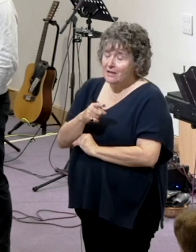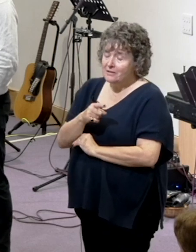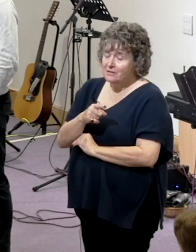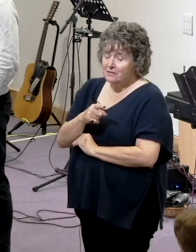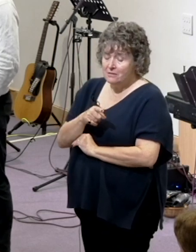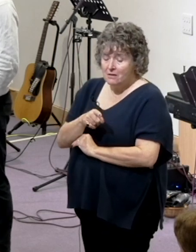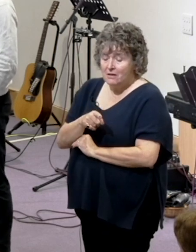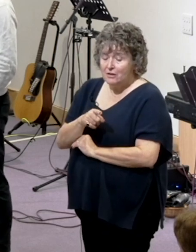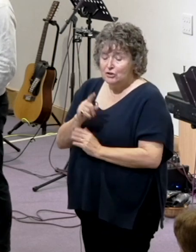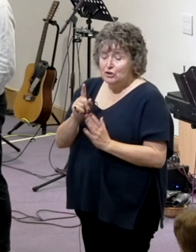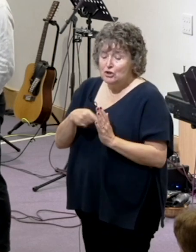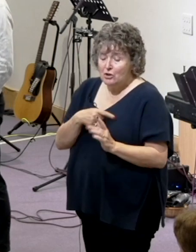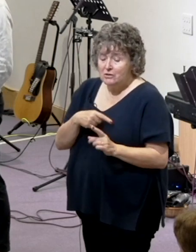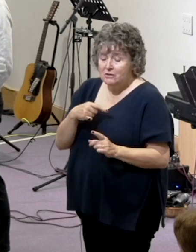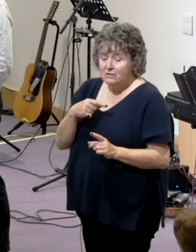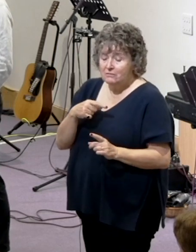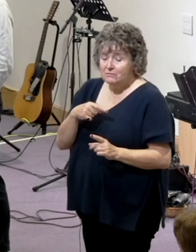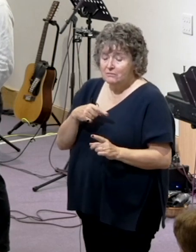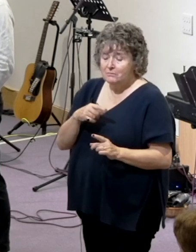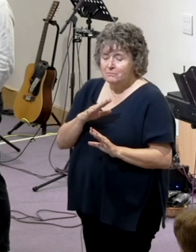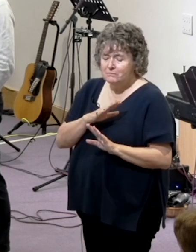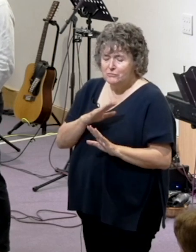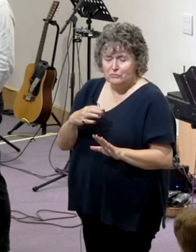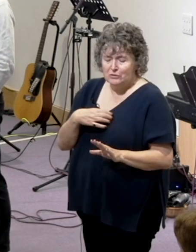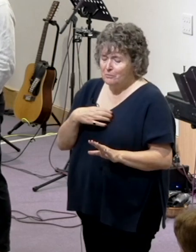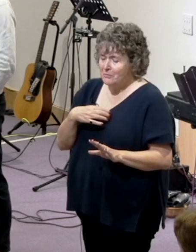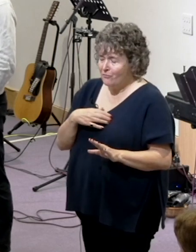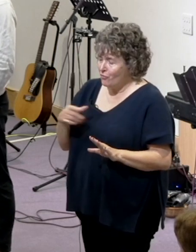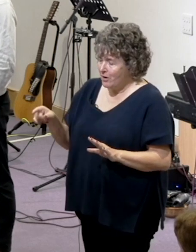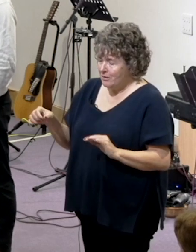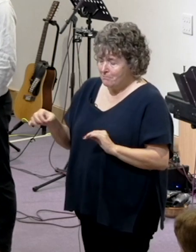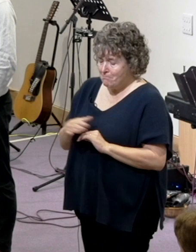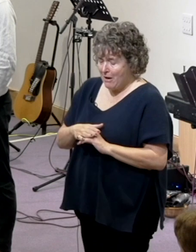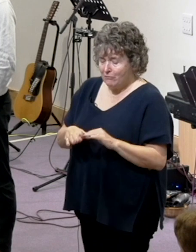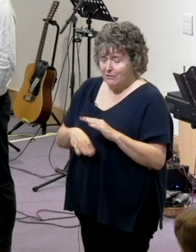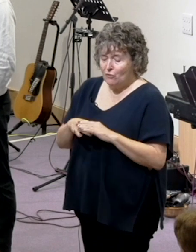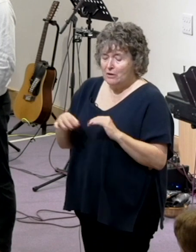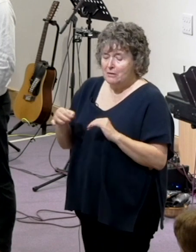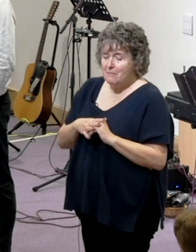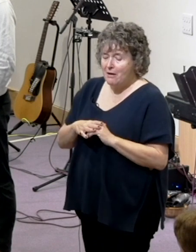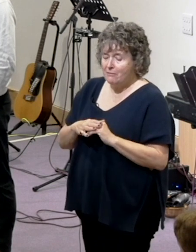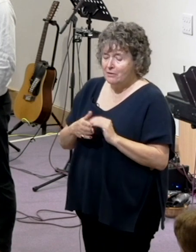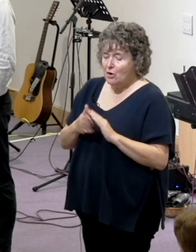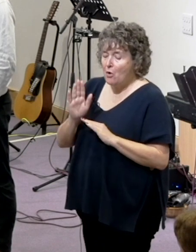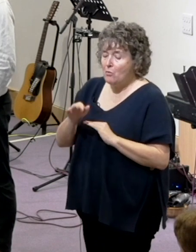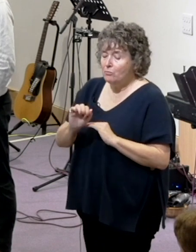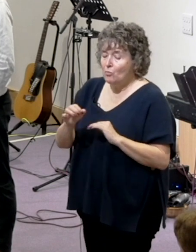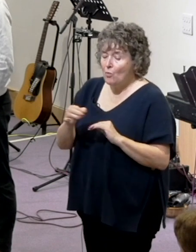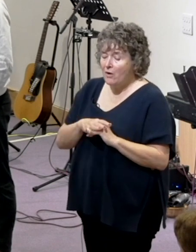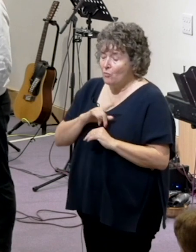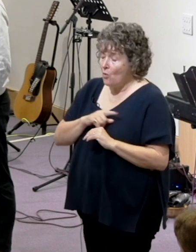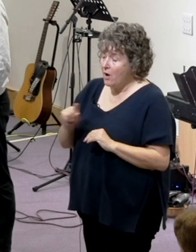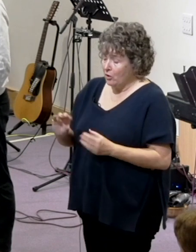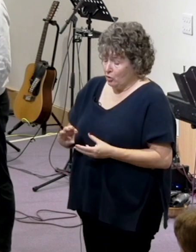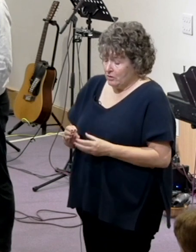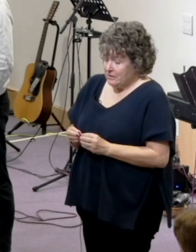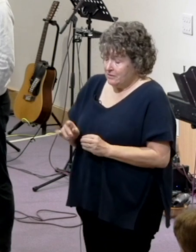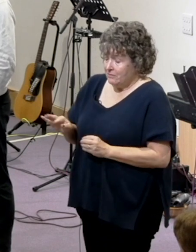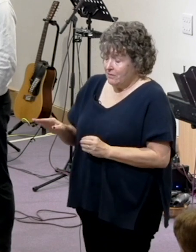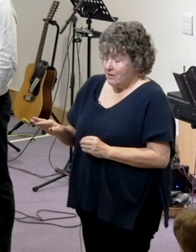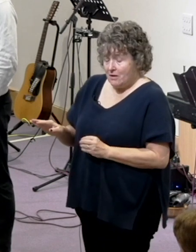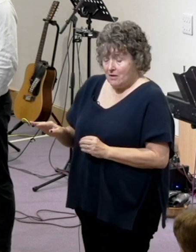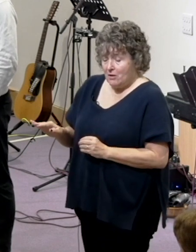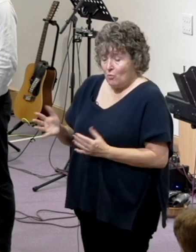angel, Joseph, son of David, do not be afraid to take Mary home as your wife, because what is conceived in